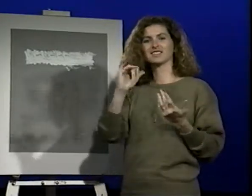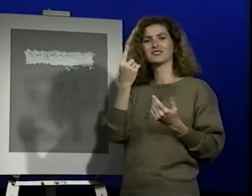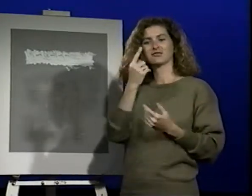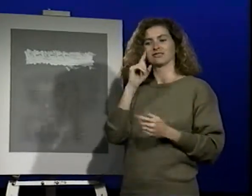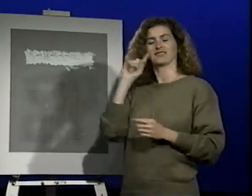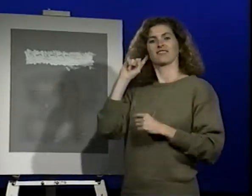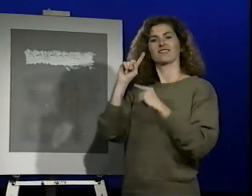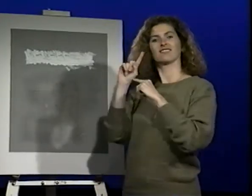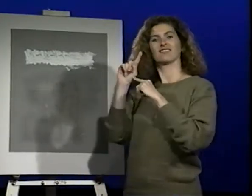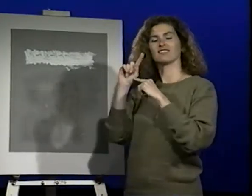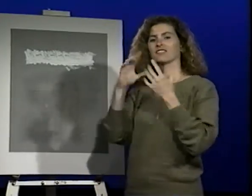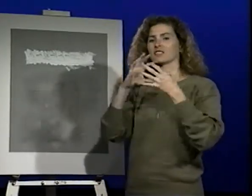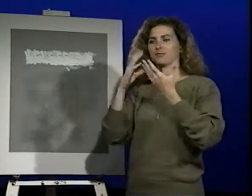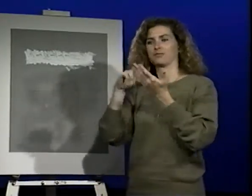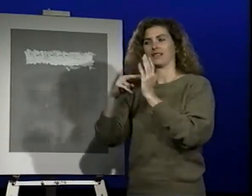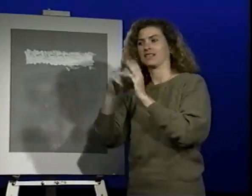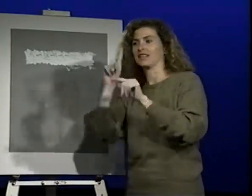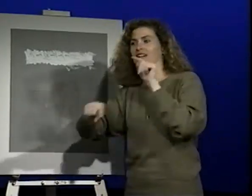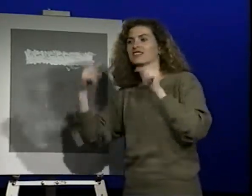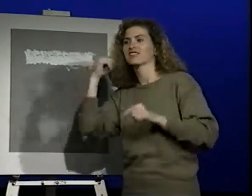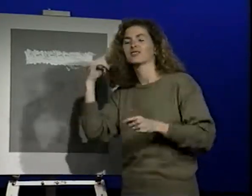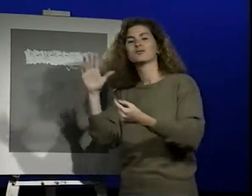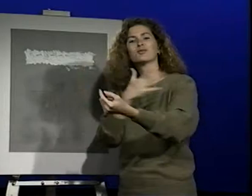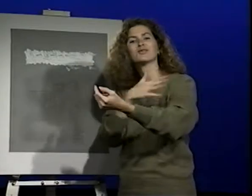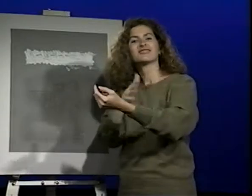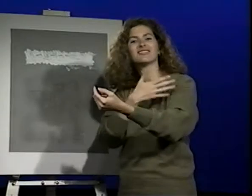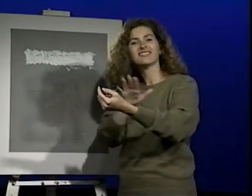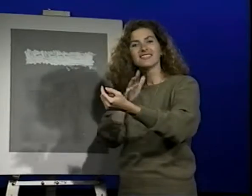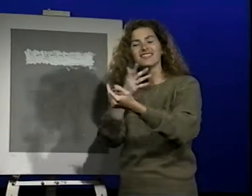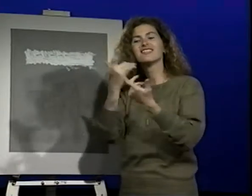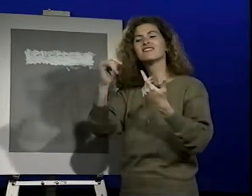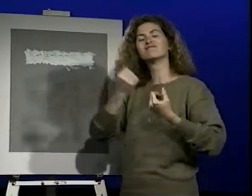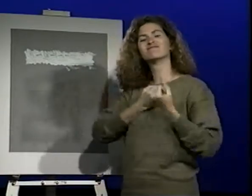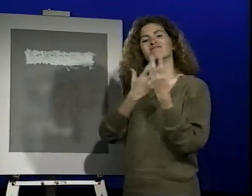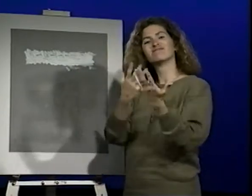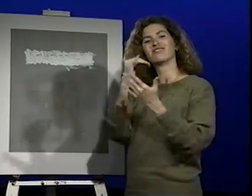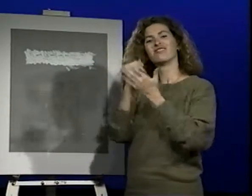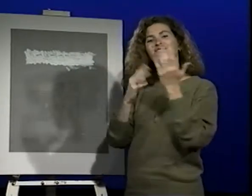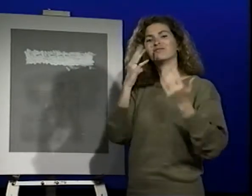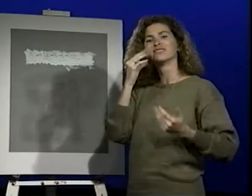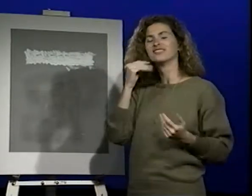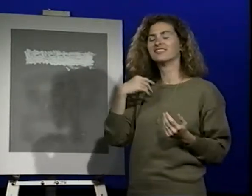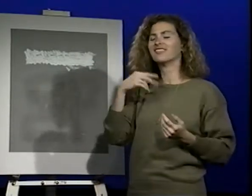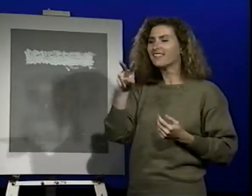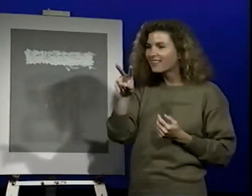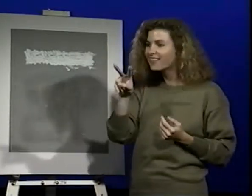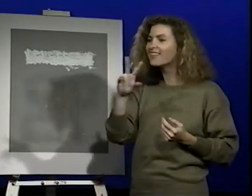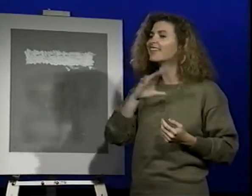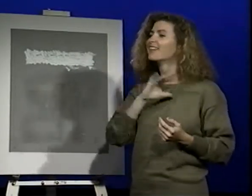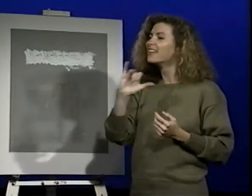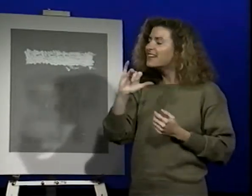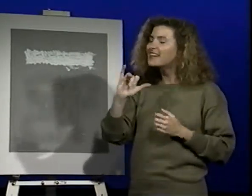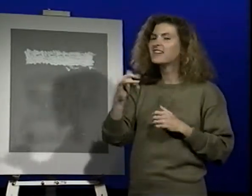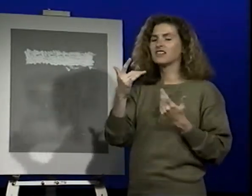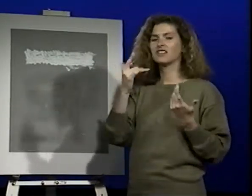at all. This picture was by a deaf artist, a person who couldn't hear music, but was expressing